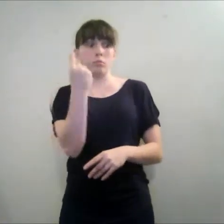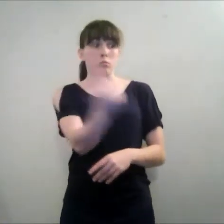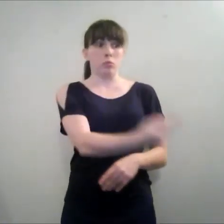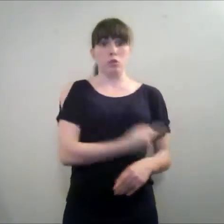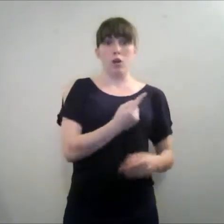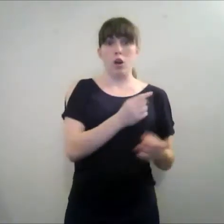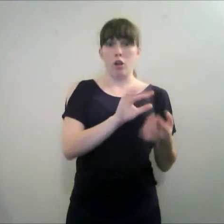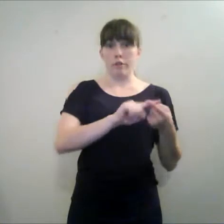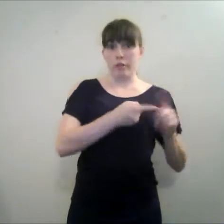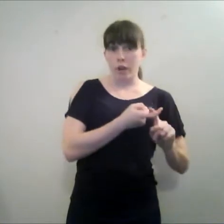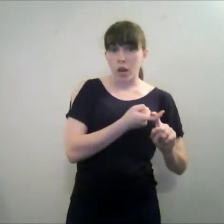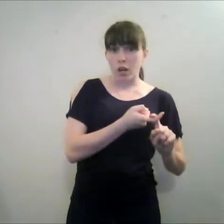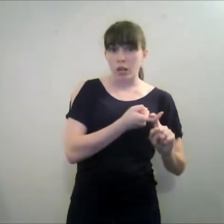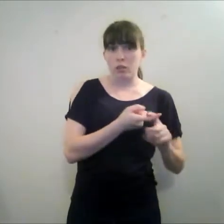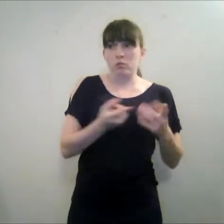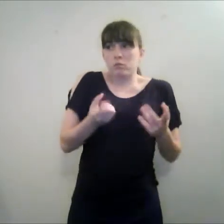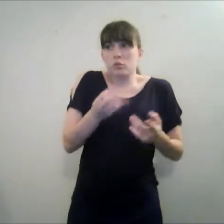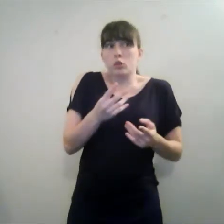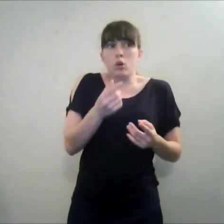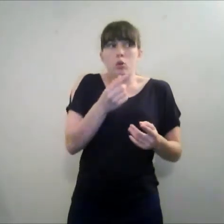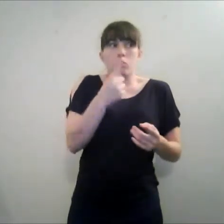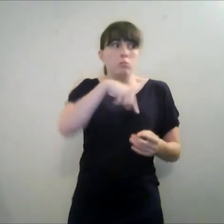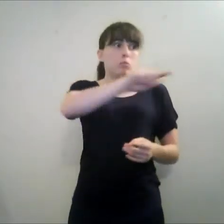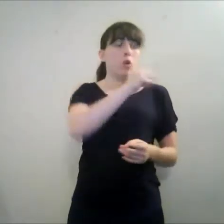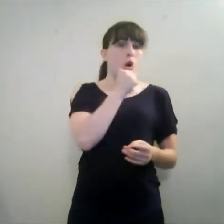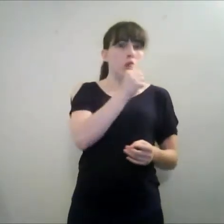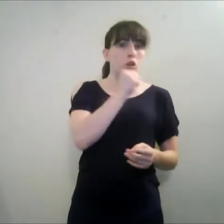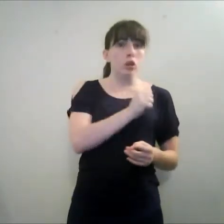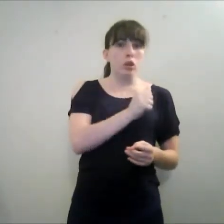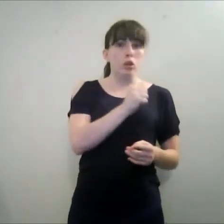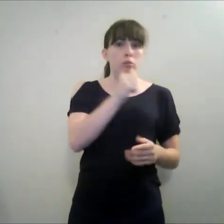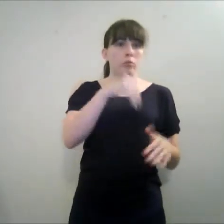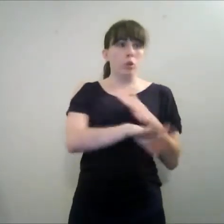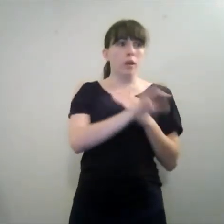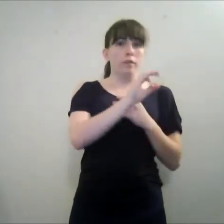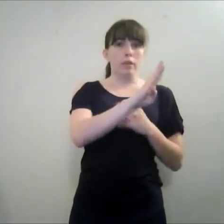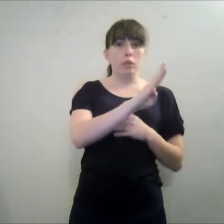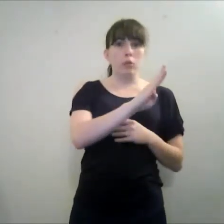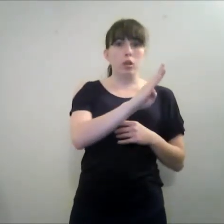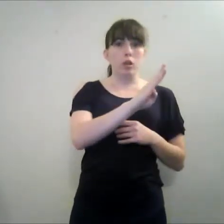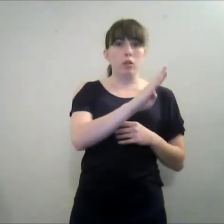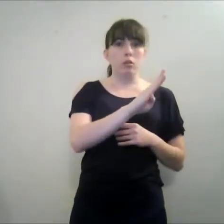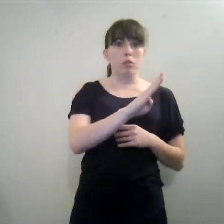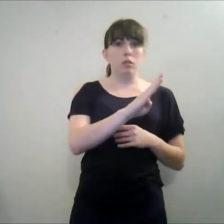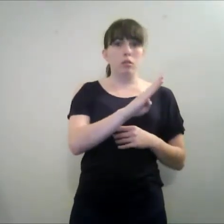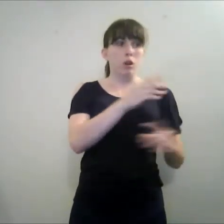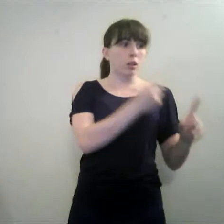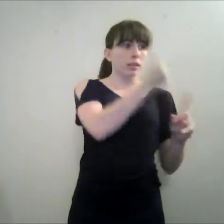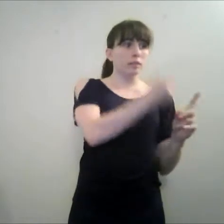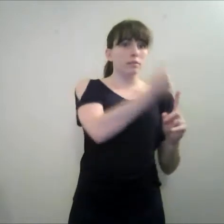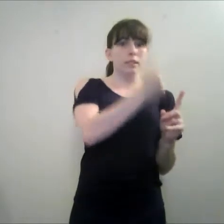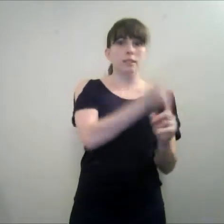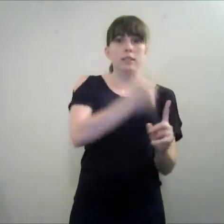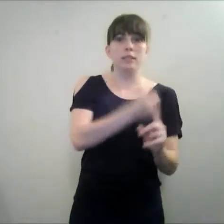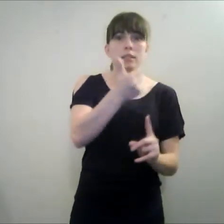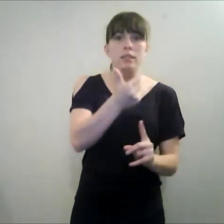profiles. And so when the teacher logged in, there was nothing there. My point is, those identities, they don't think about them the same